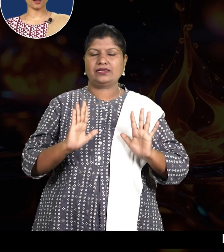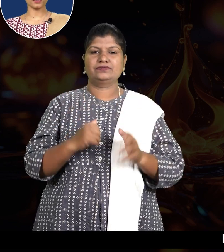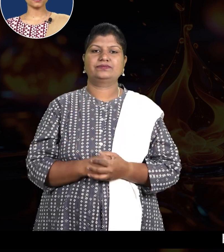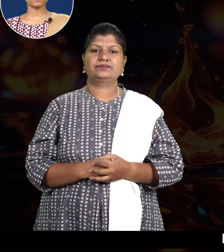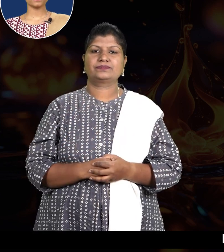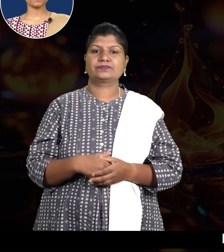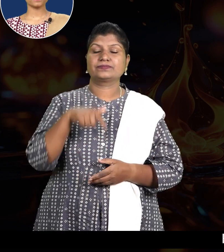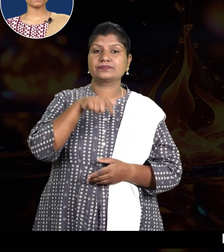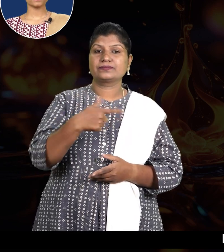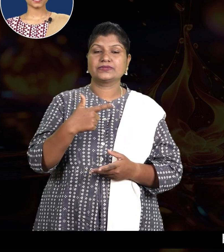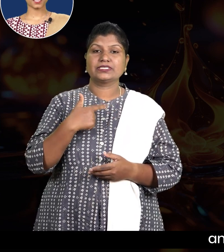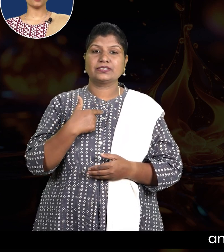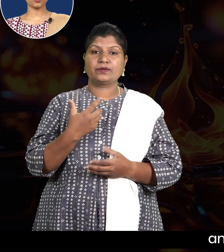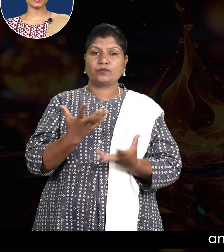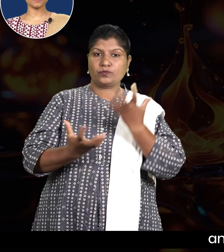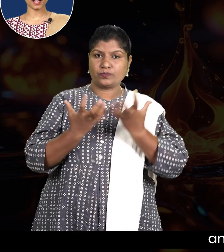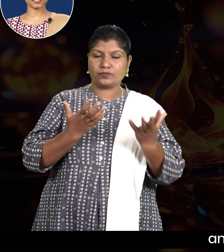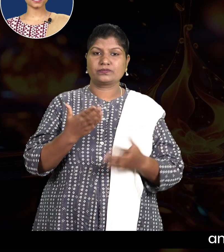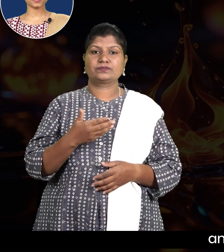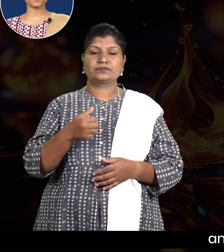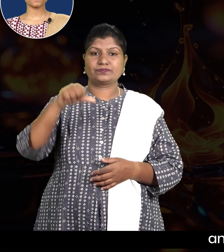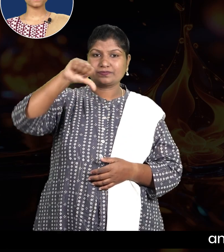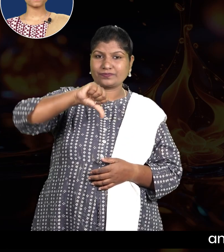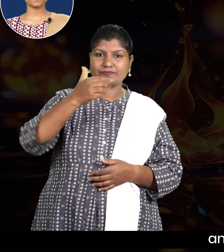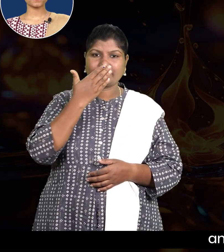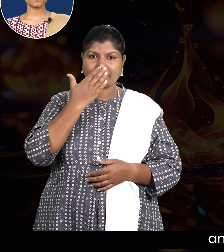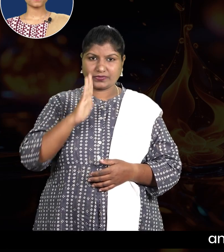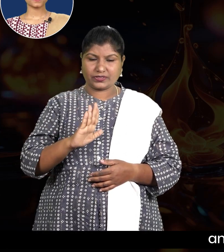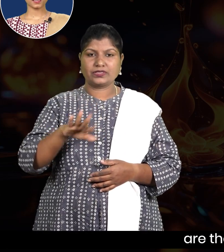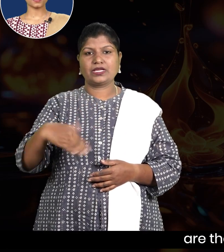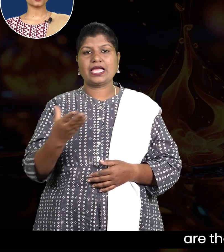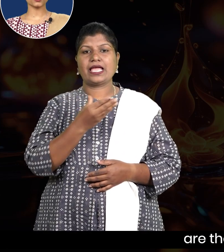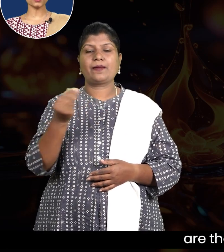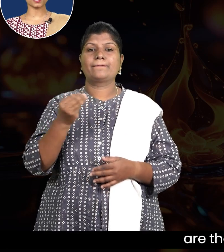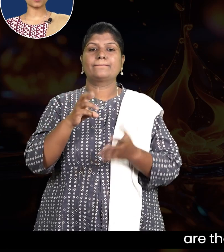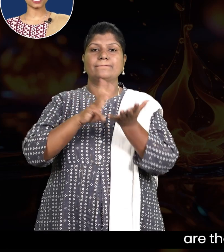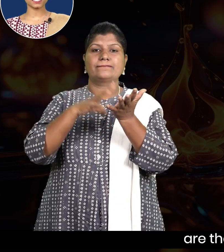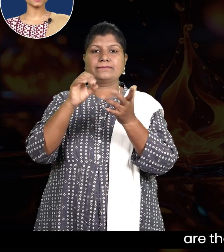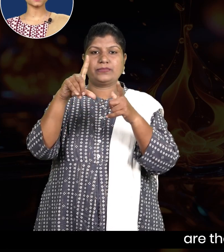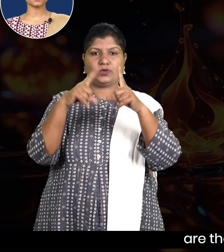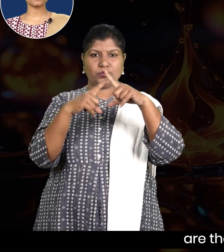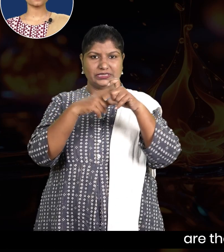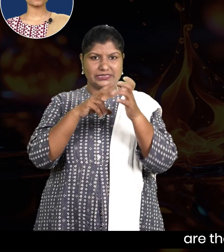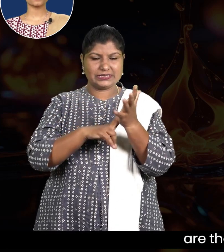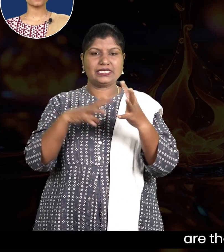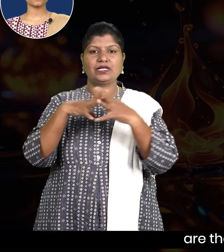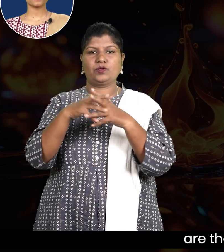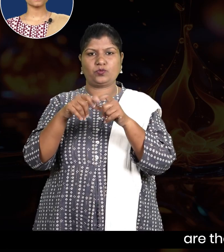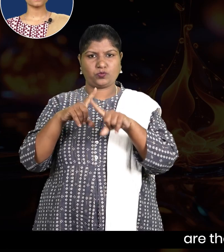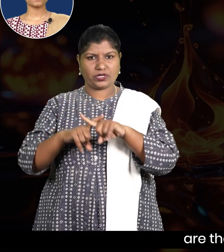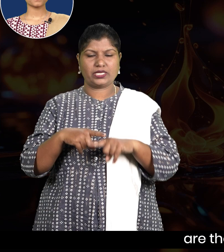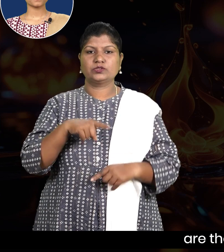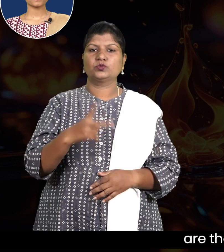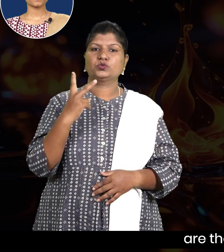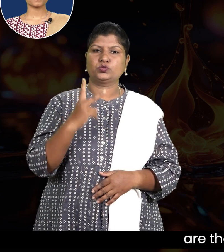Kerosene oil and molten wax are two substances